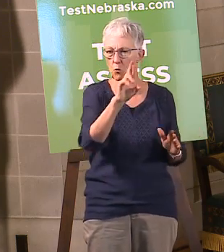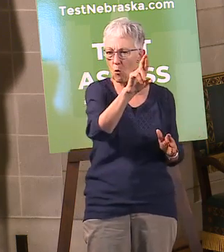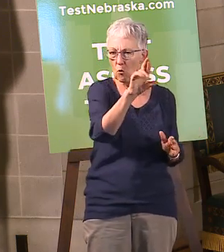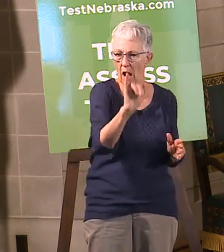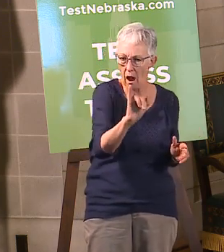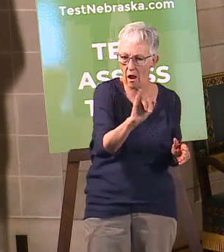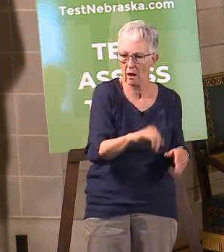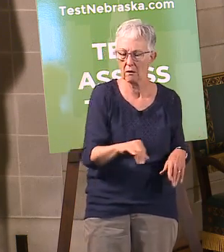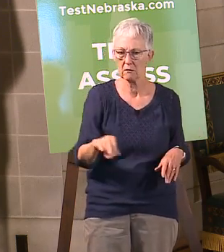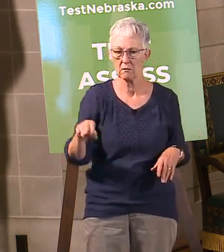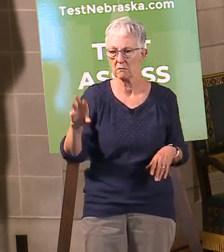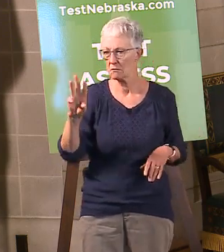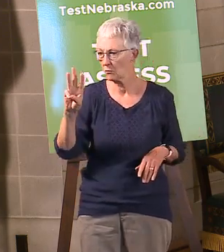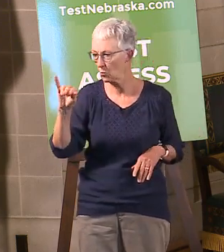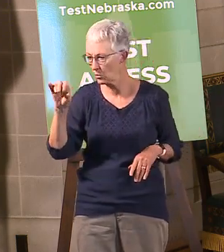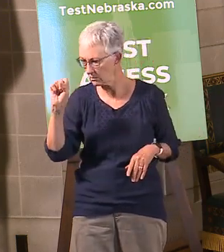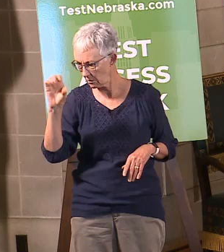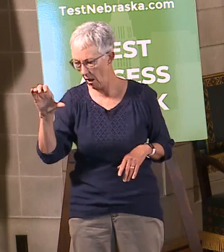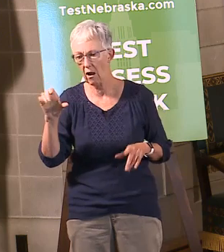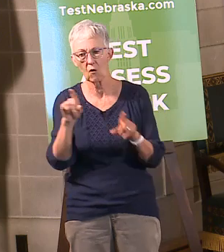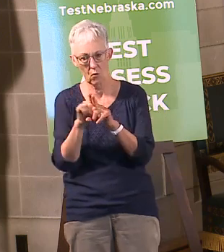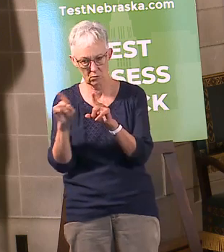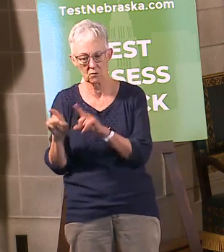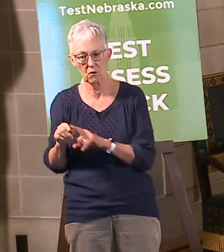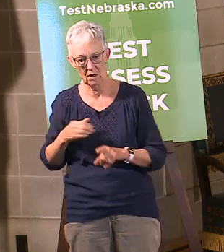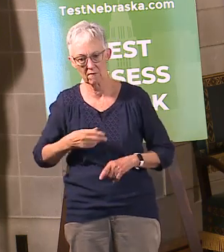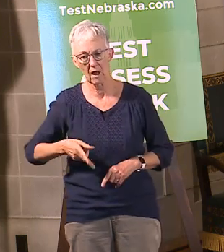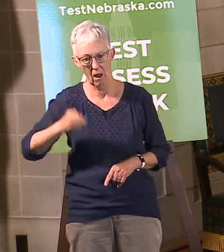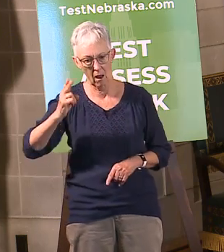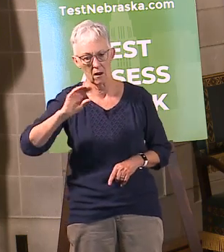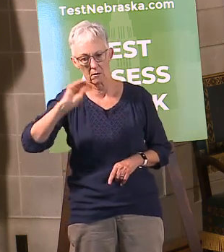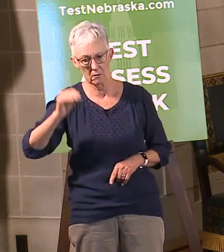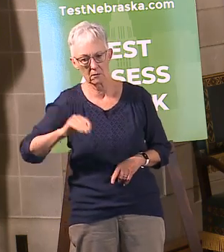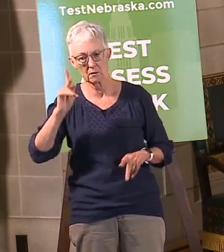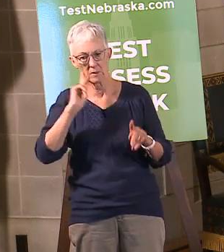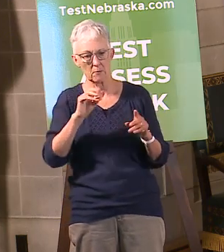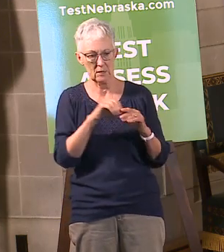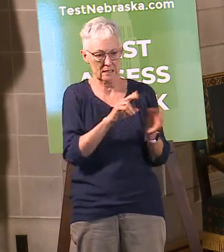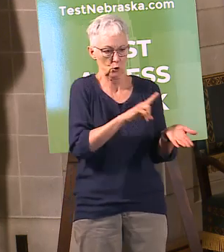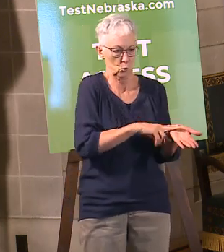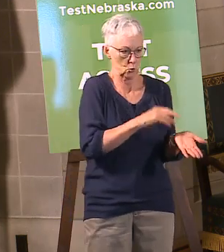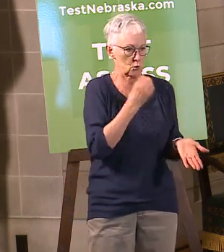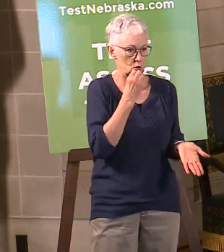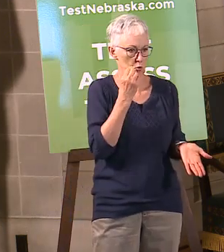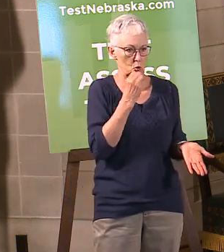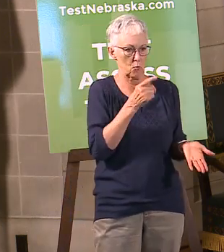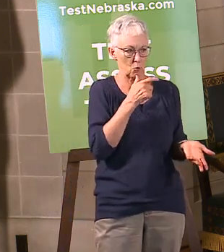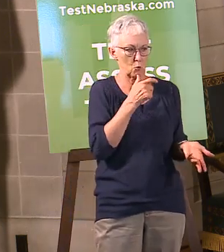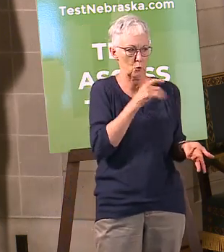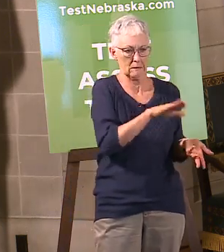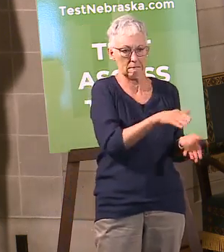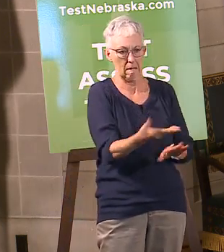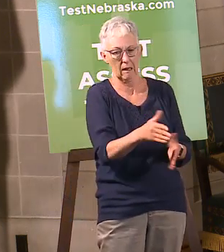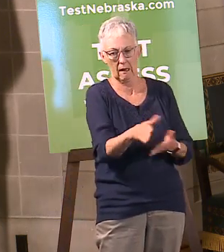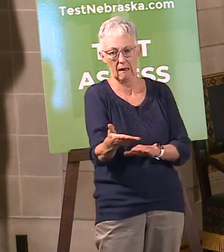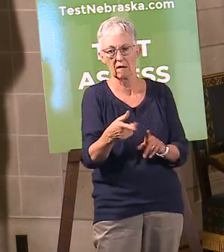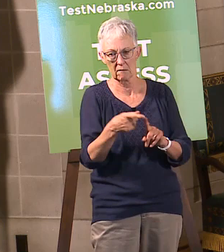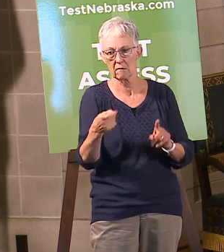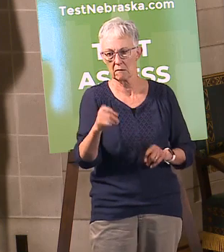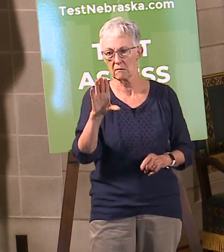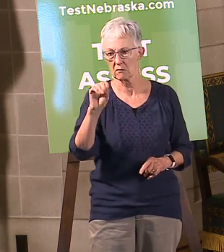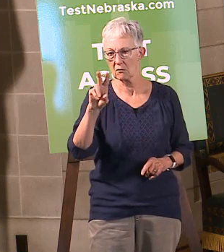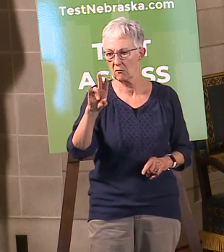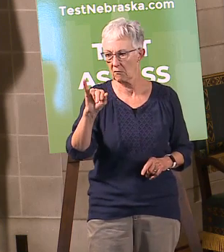that have also been impacted like this. And again, it gets back to, you know, these folks are particularly